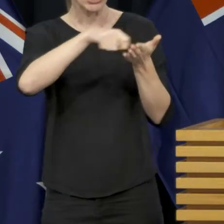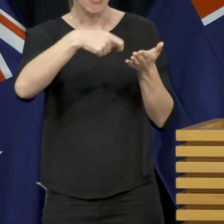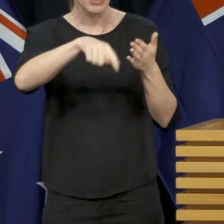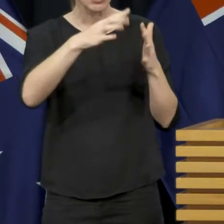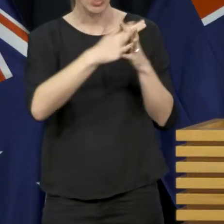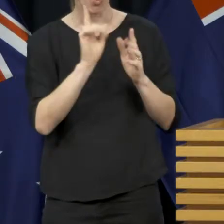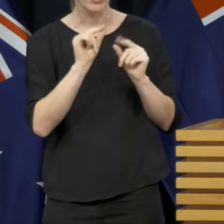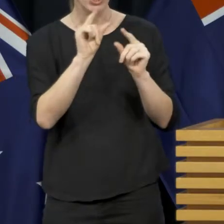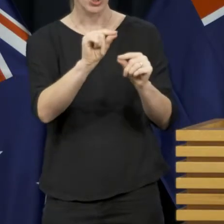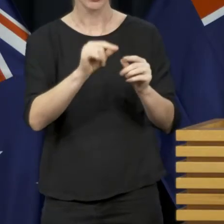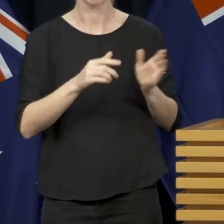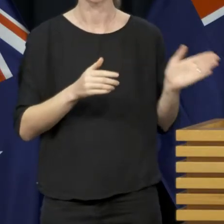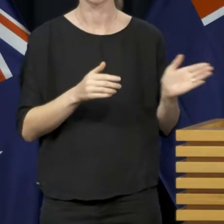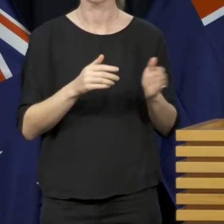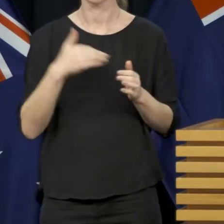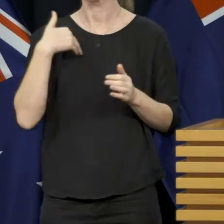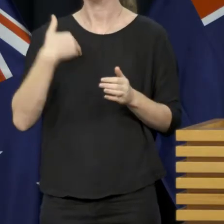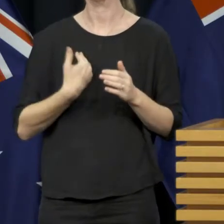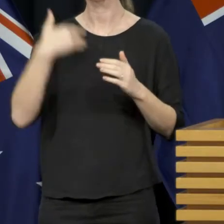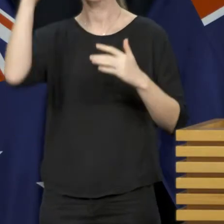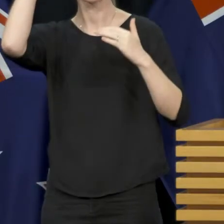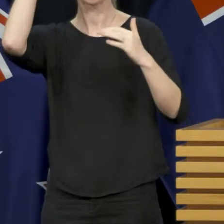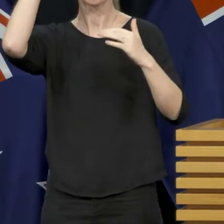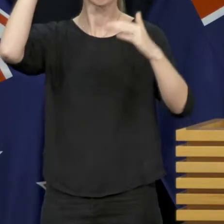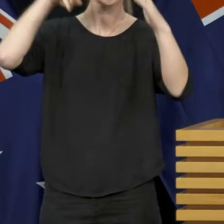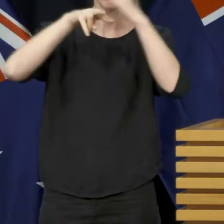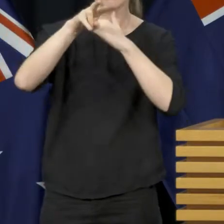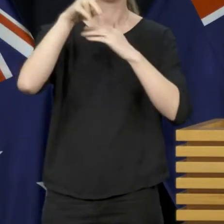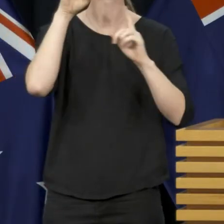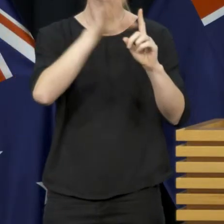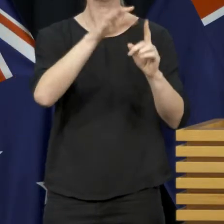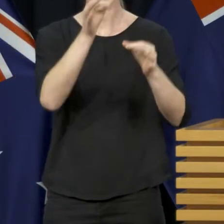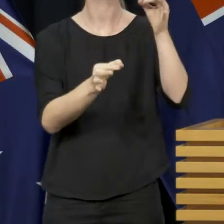what course of action would you have taken? No need for that hypothetical. He came